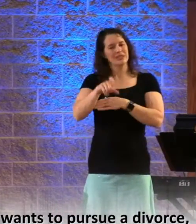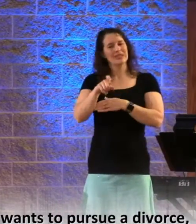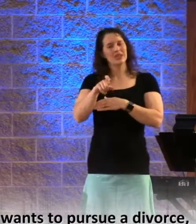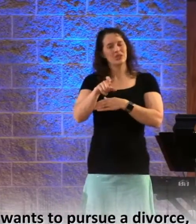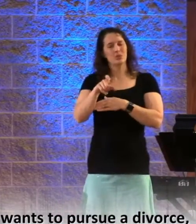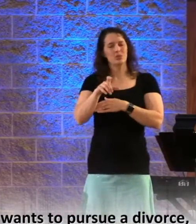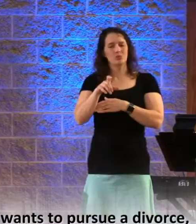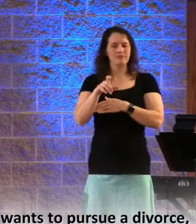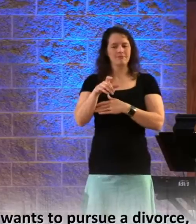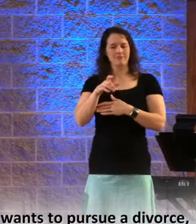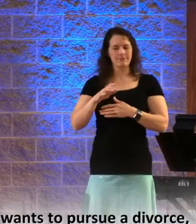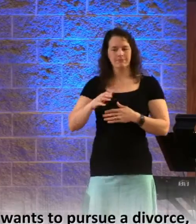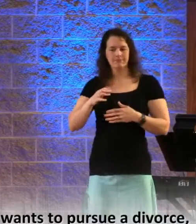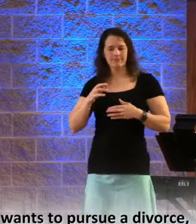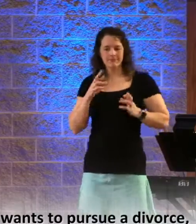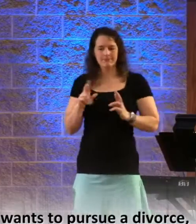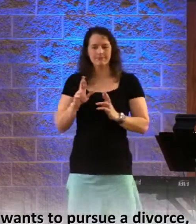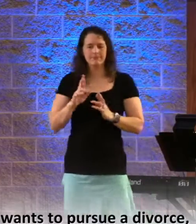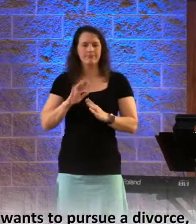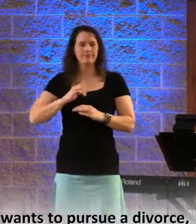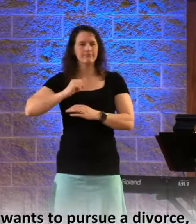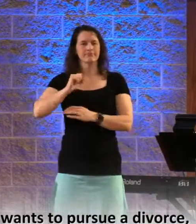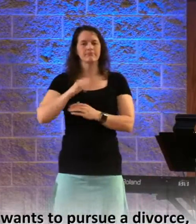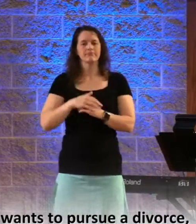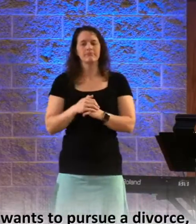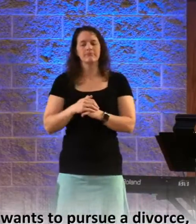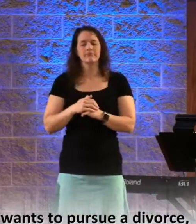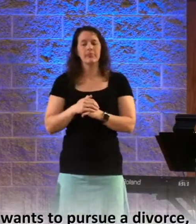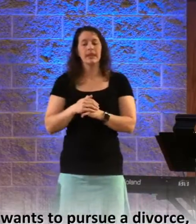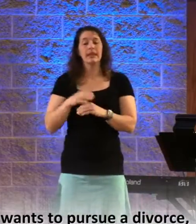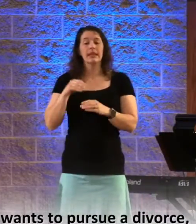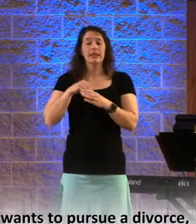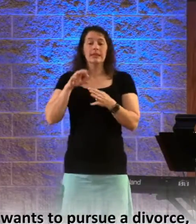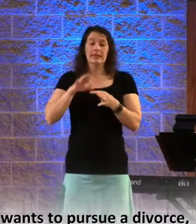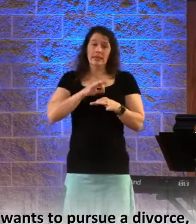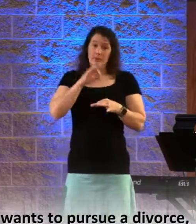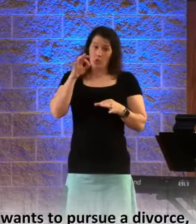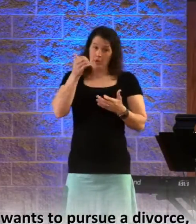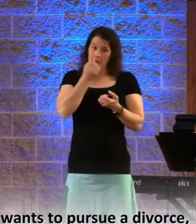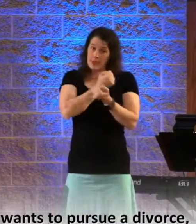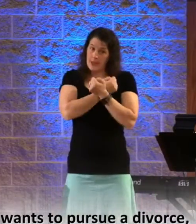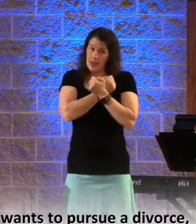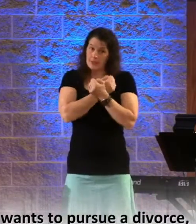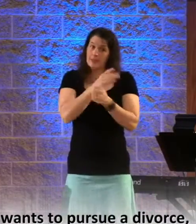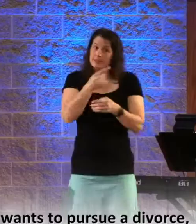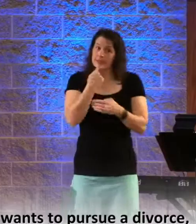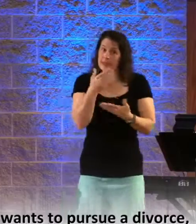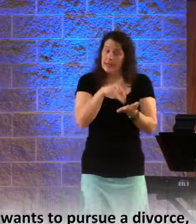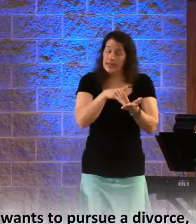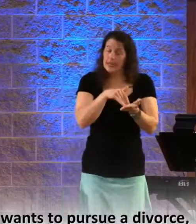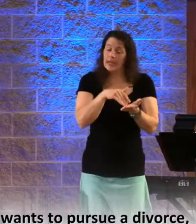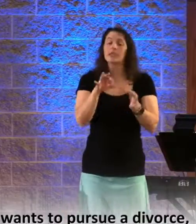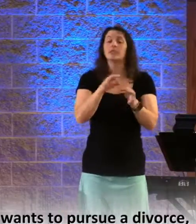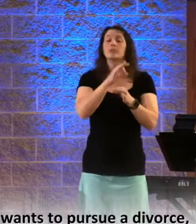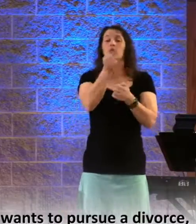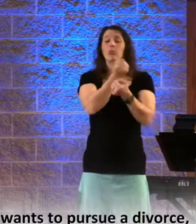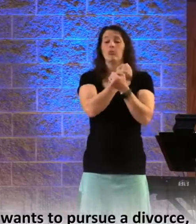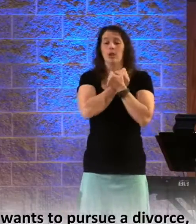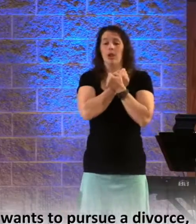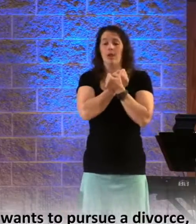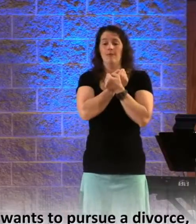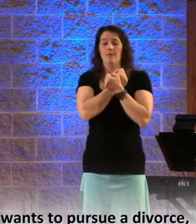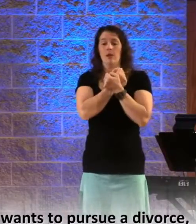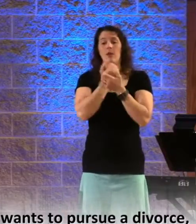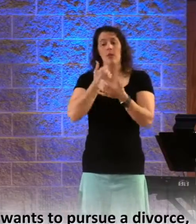this before? If someone is sinning in some way in a spirit of love, let me say it again, in a spirit of love, those of